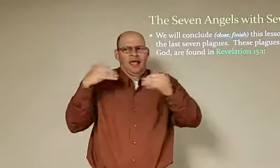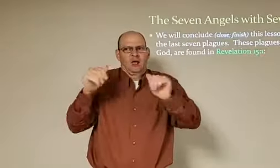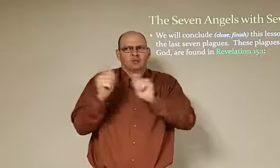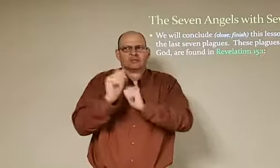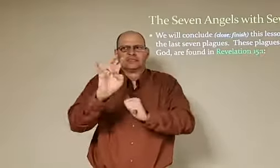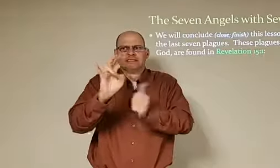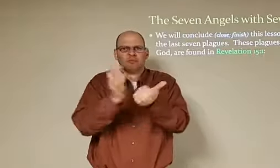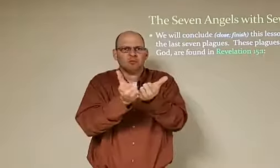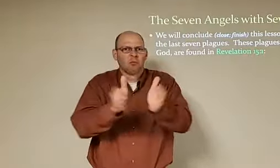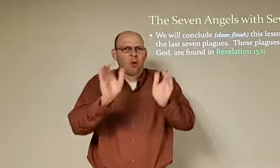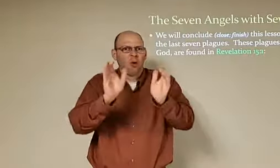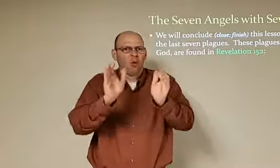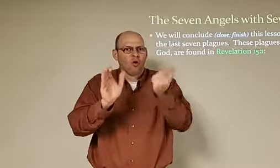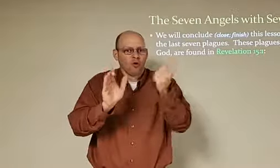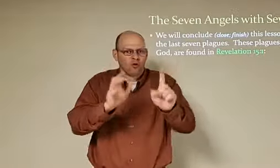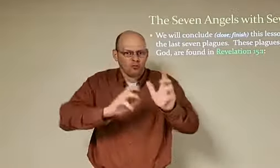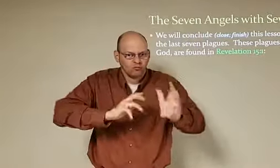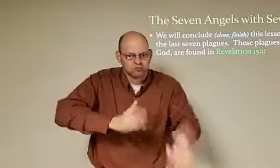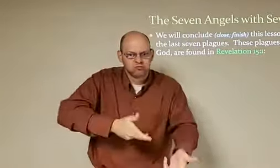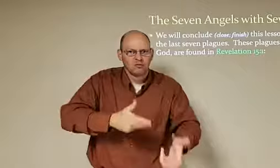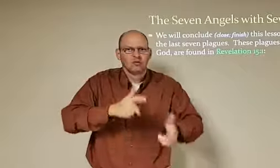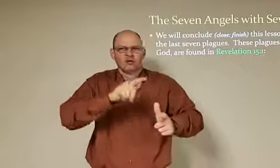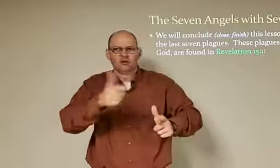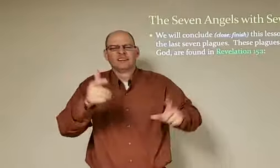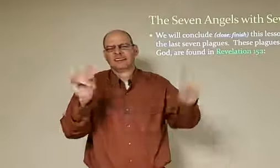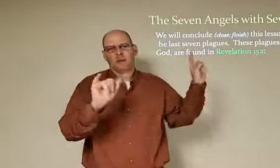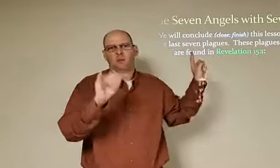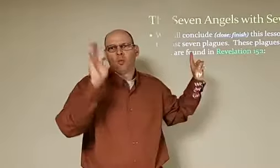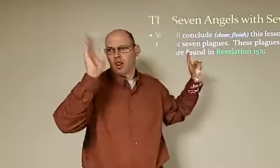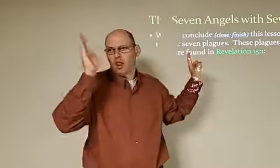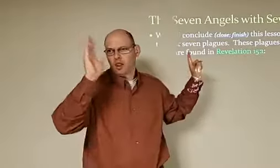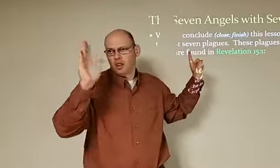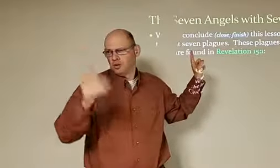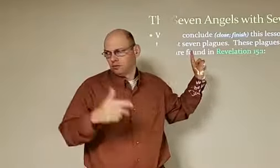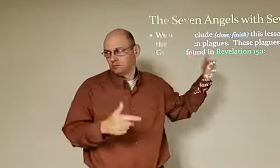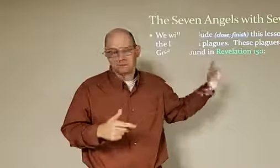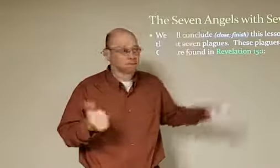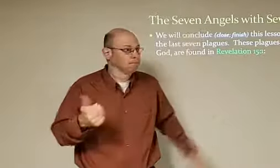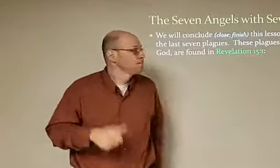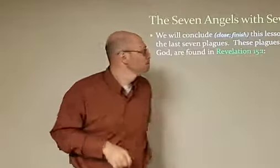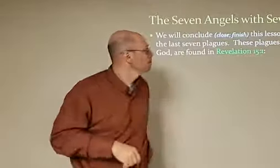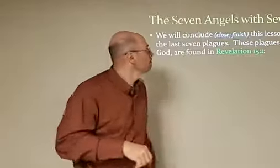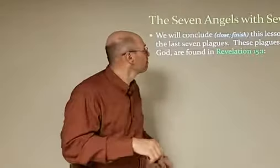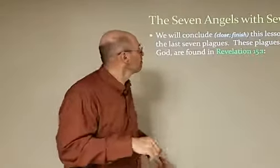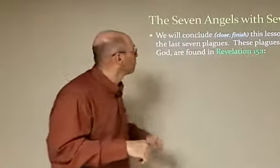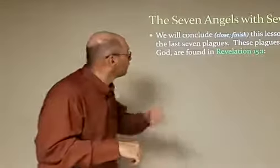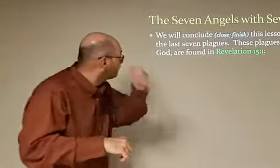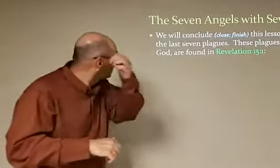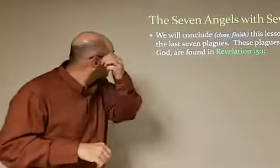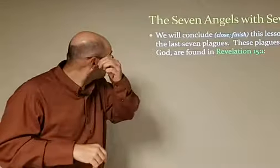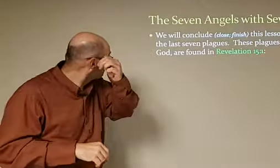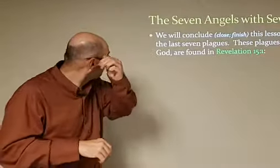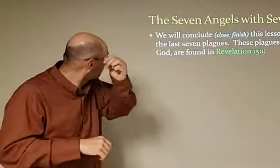we've talked about it in another class, Sunday mornings. And it's the same concept here, but